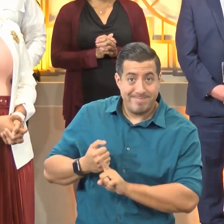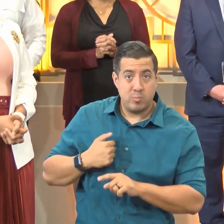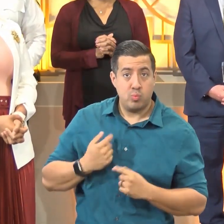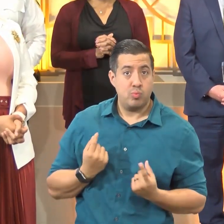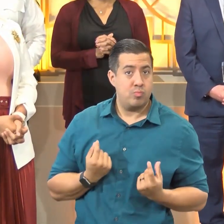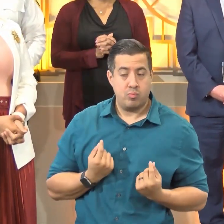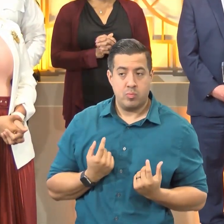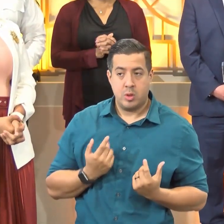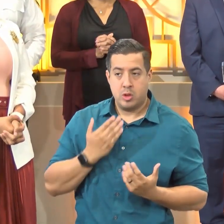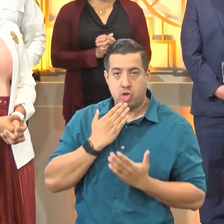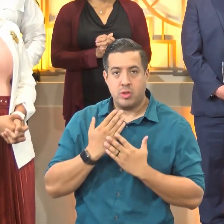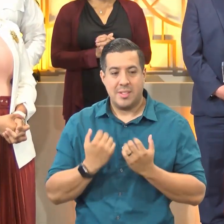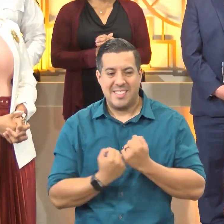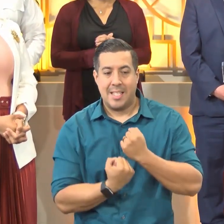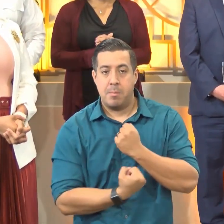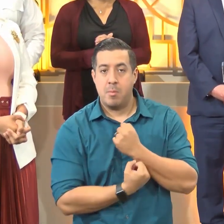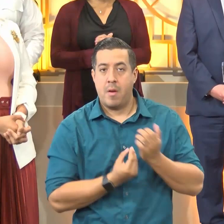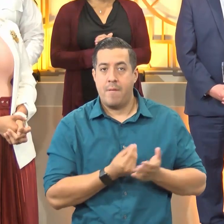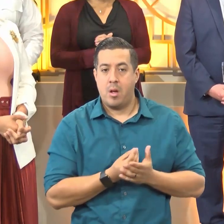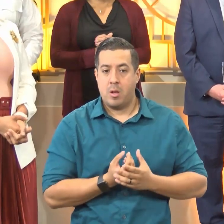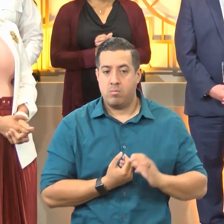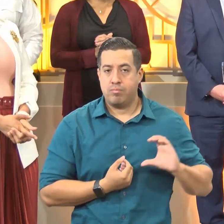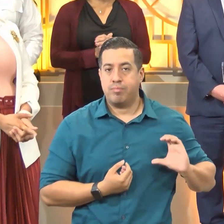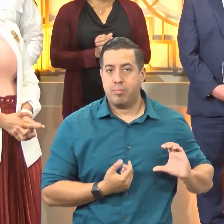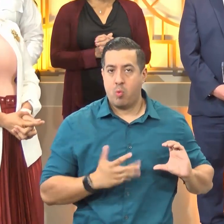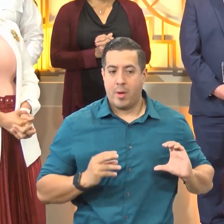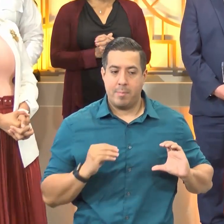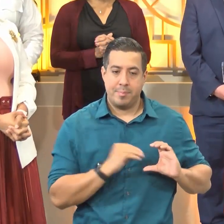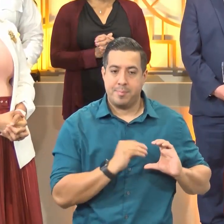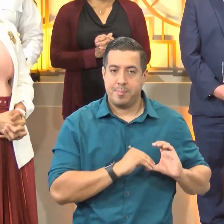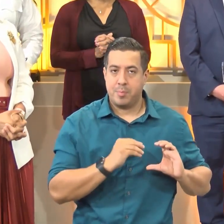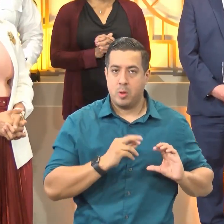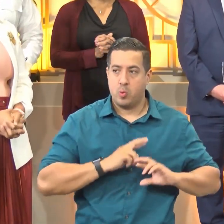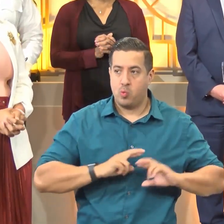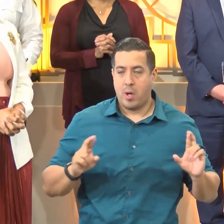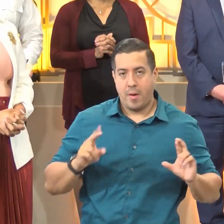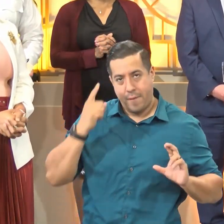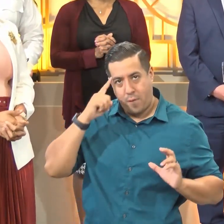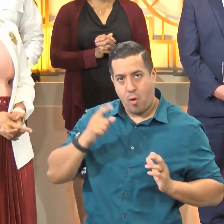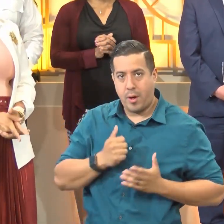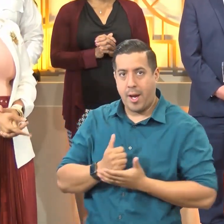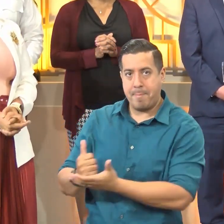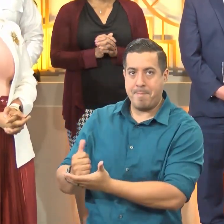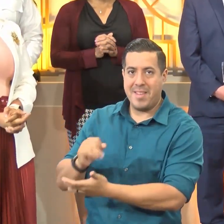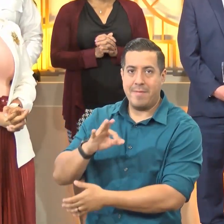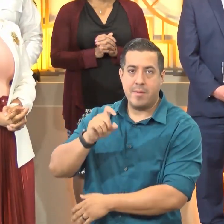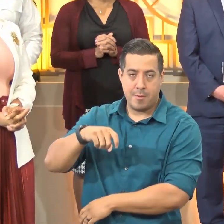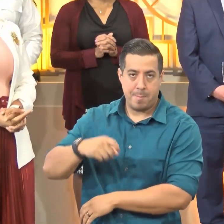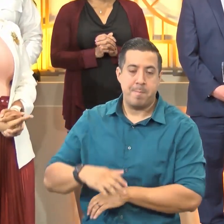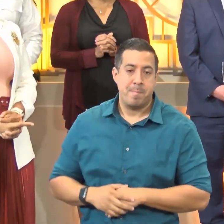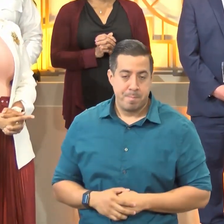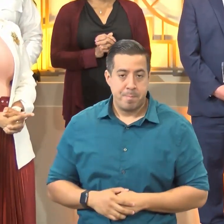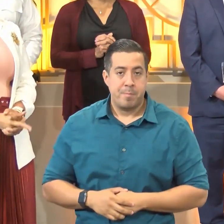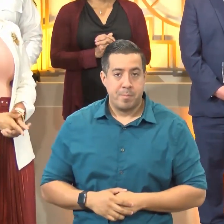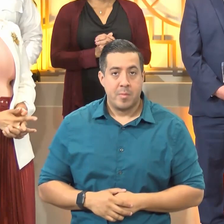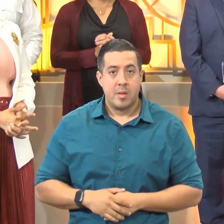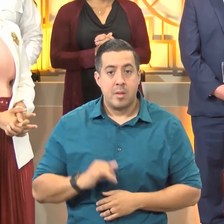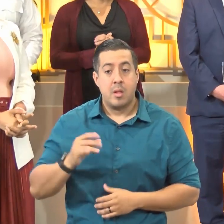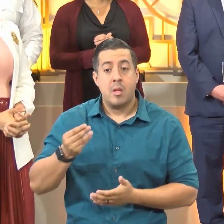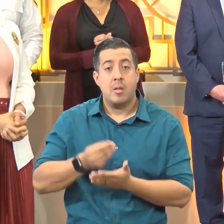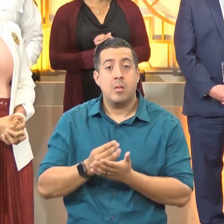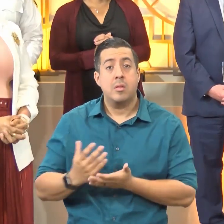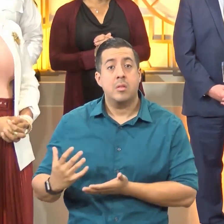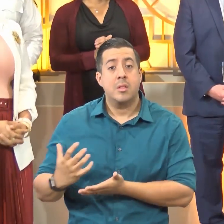the stabilization fund will be fully funded. With regards to the impact of the property tax revenue cap, the fiscal